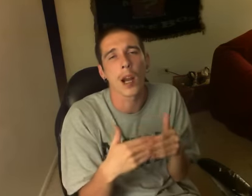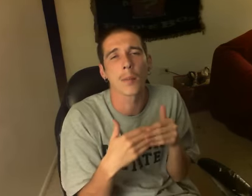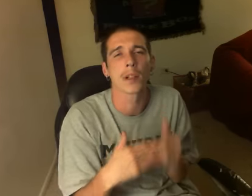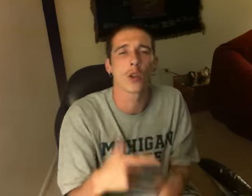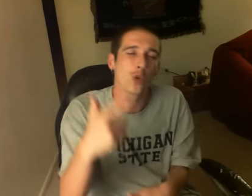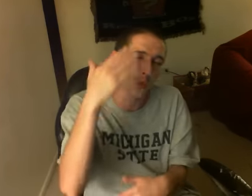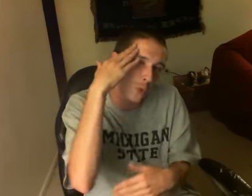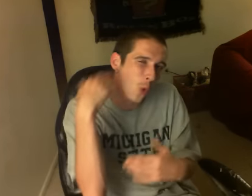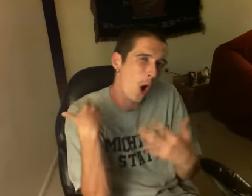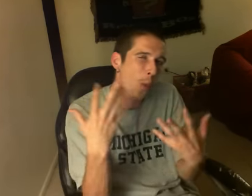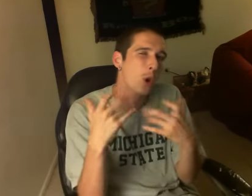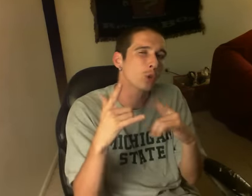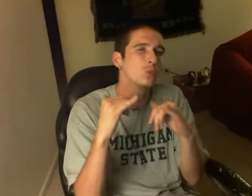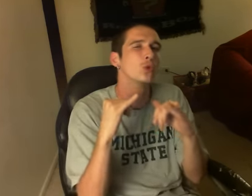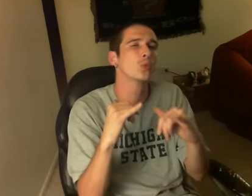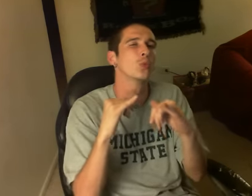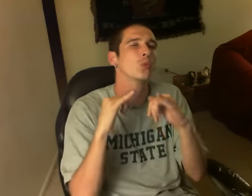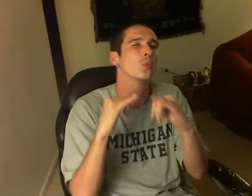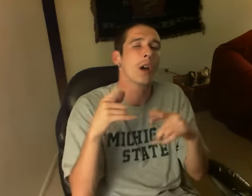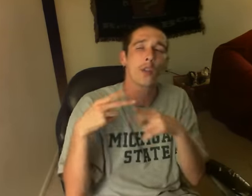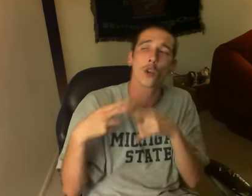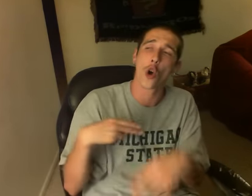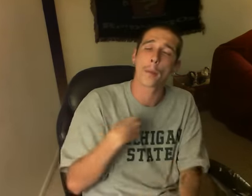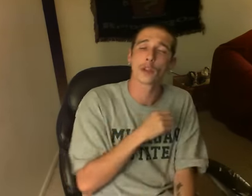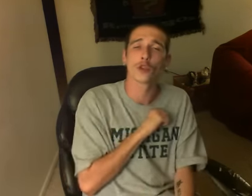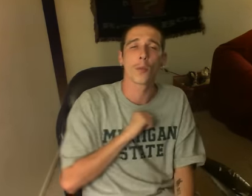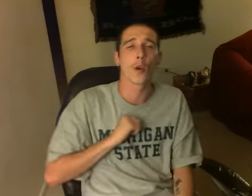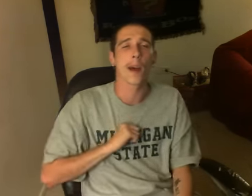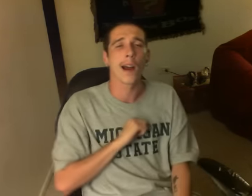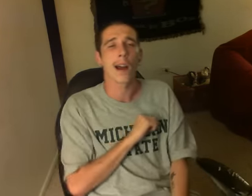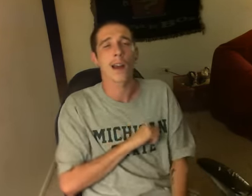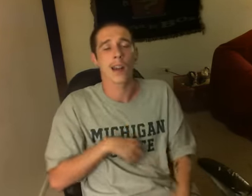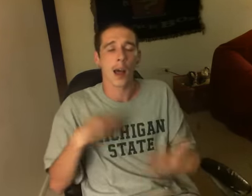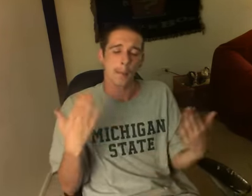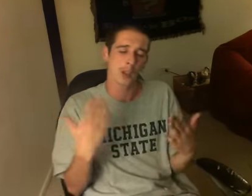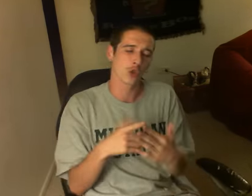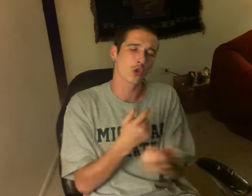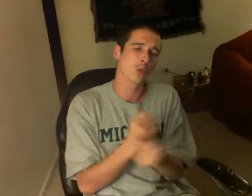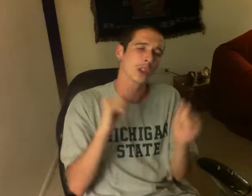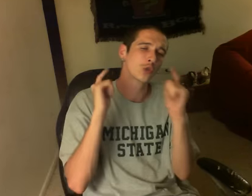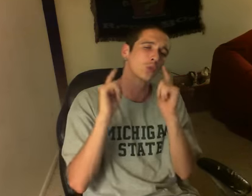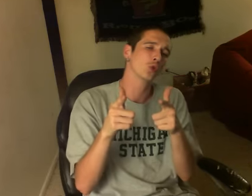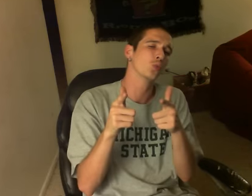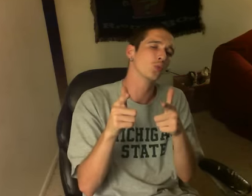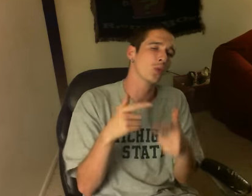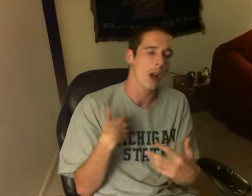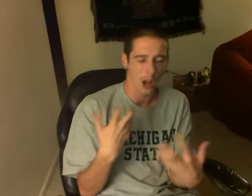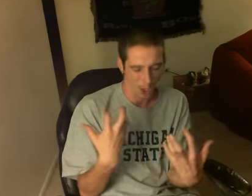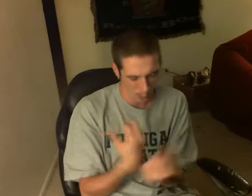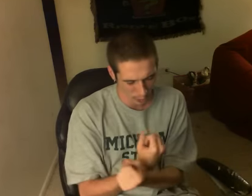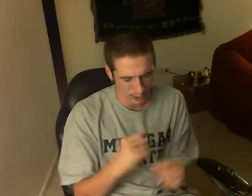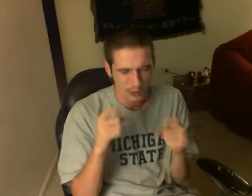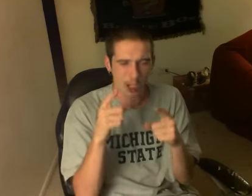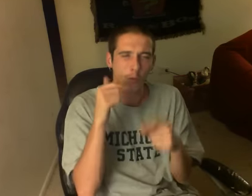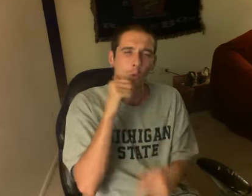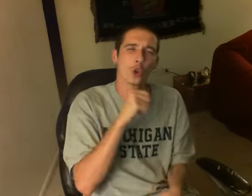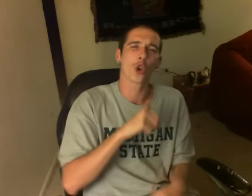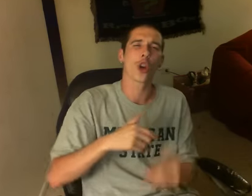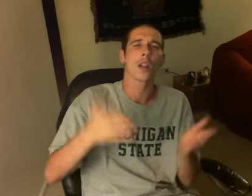you want me, baby. You know I want you too. They call me Superman. I'm here to rescue you. I wanna save